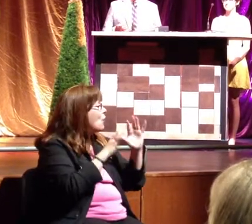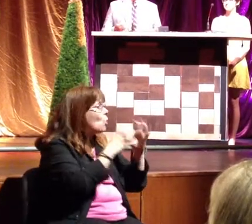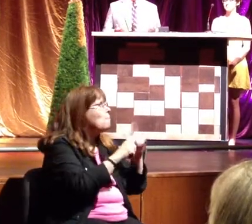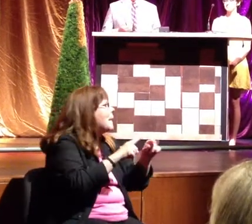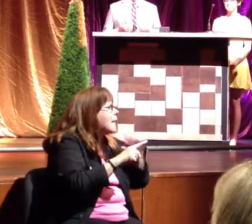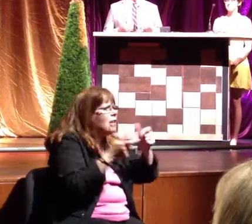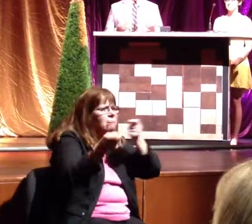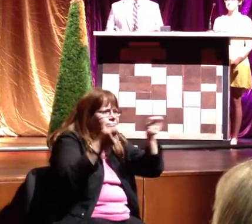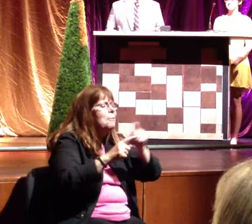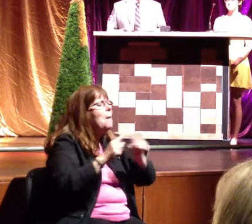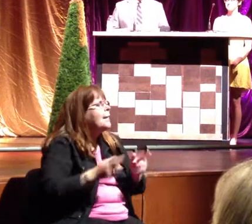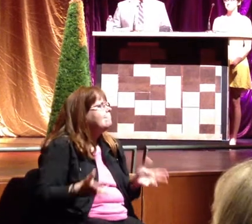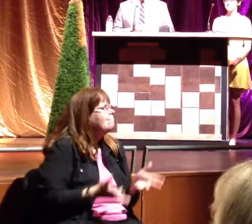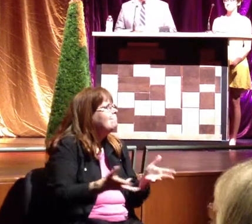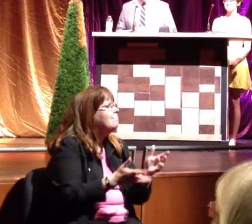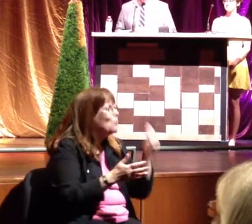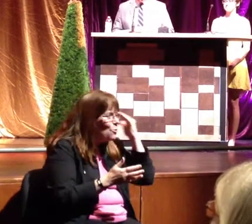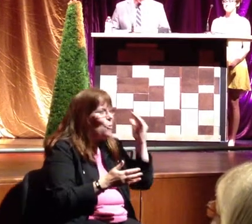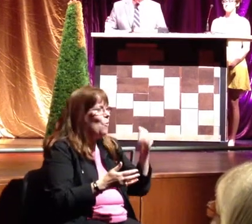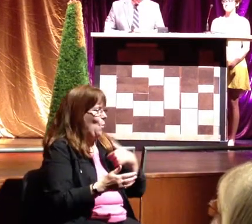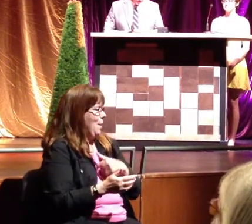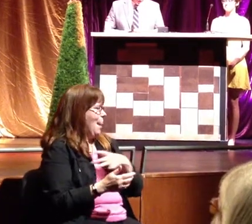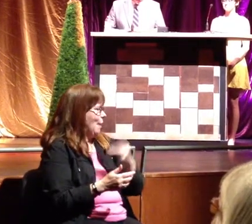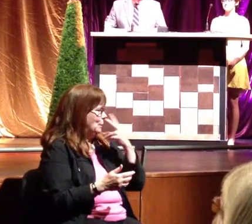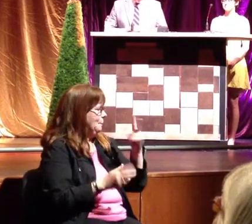group, all those qualities that we all look for as professors.